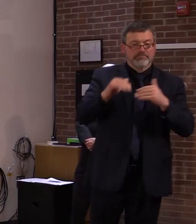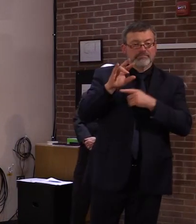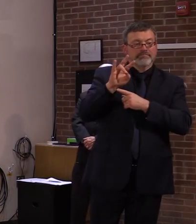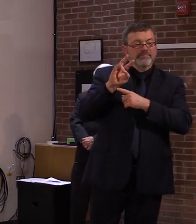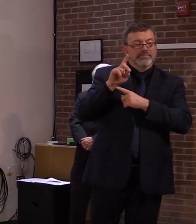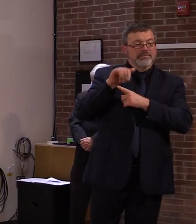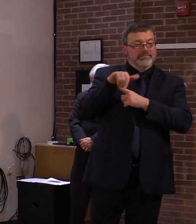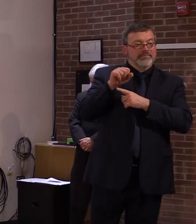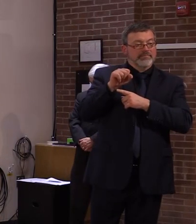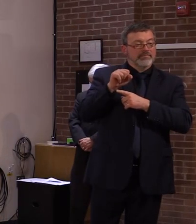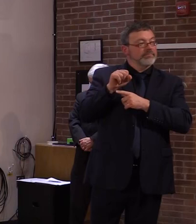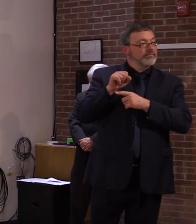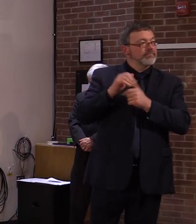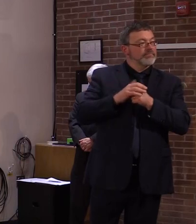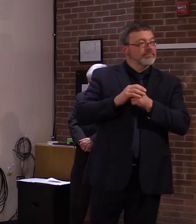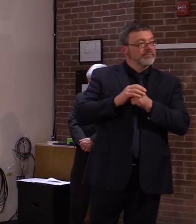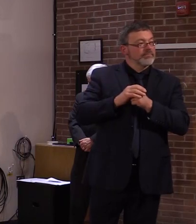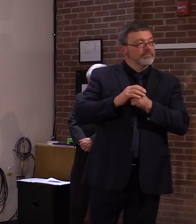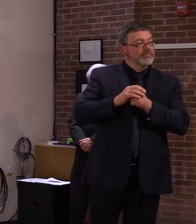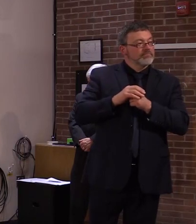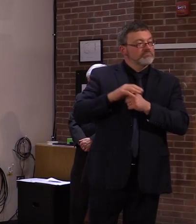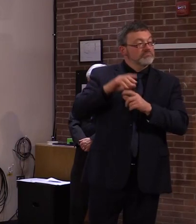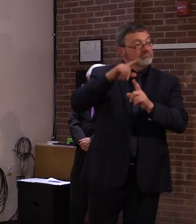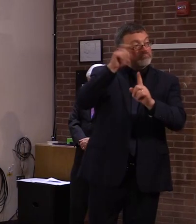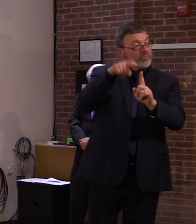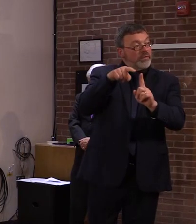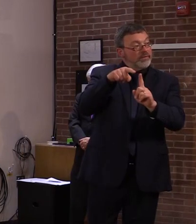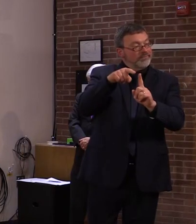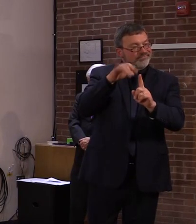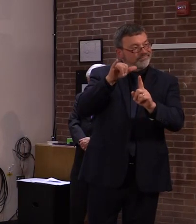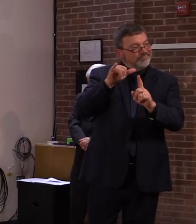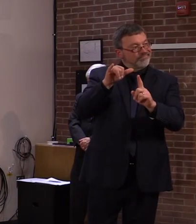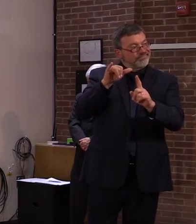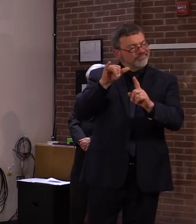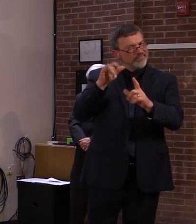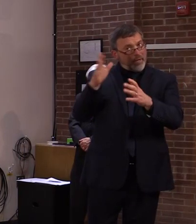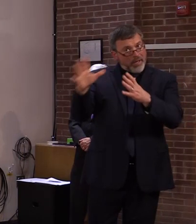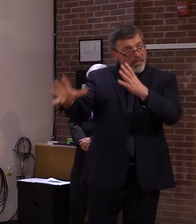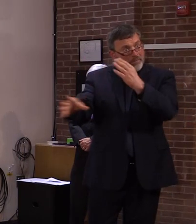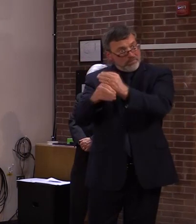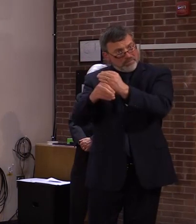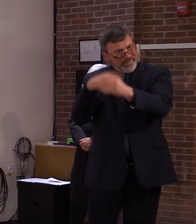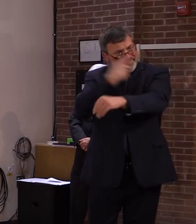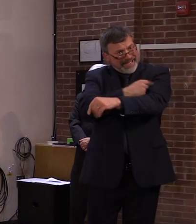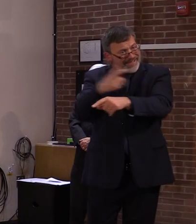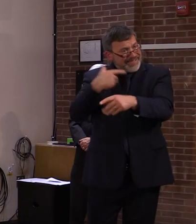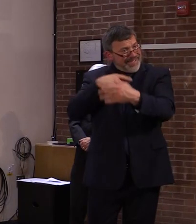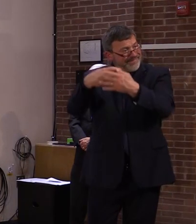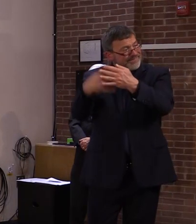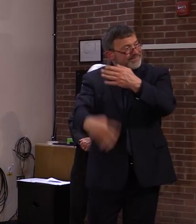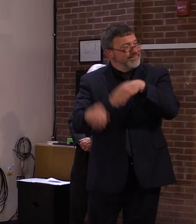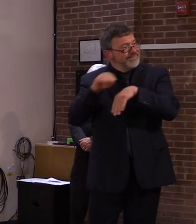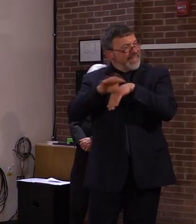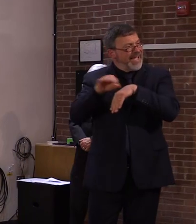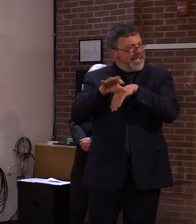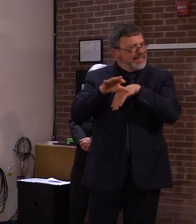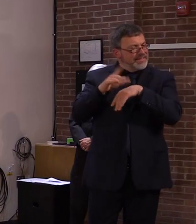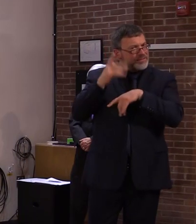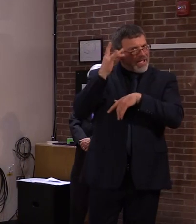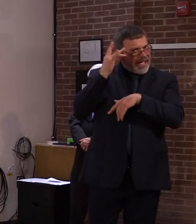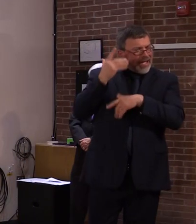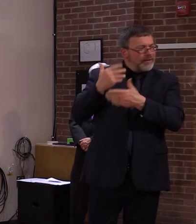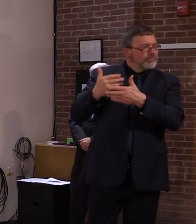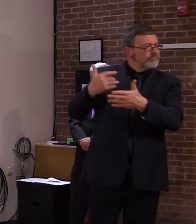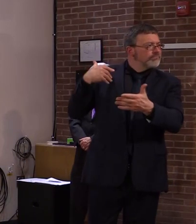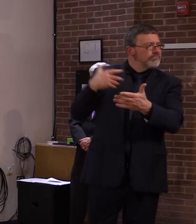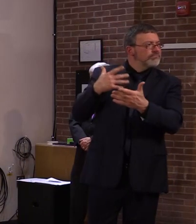Yeah, I had a question about our booster vaccine guidance. After sitting through these for a few weeks, I mean, it really does seem like you're trying to walk a